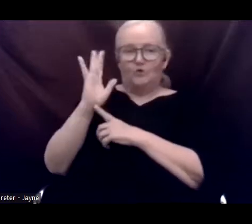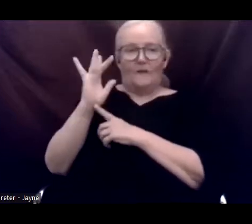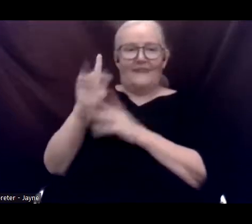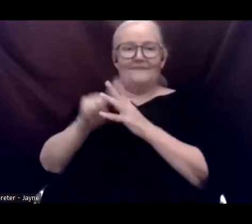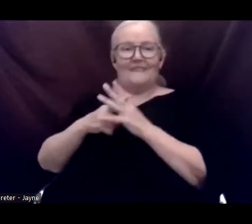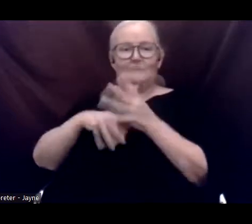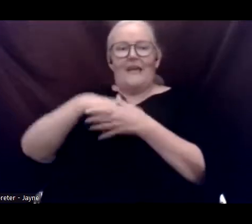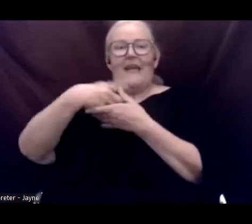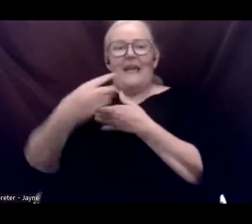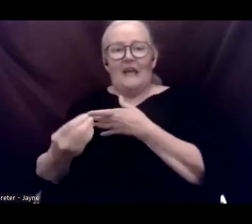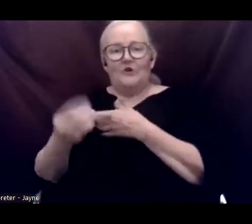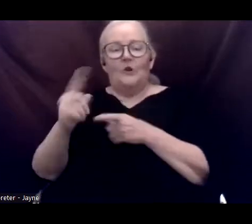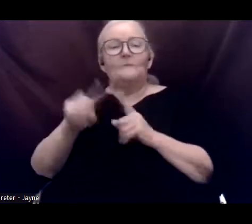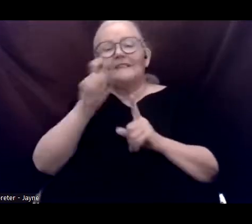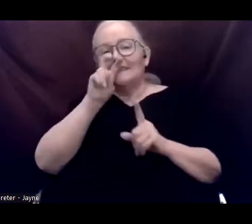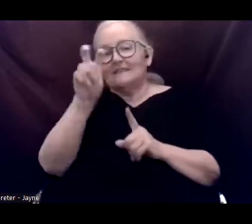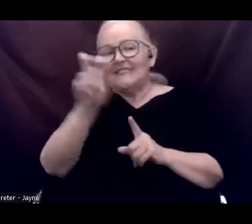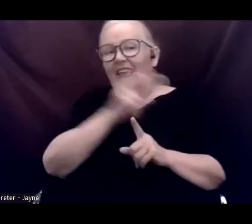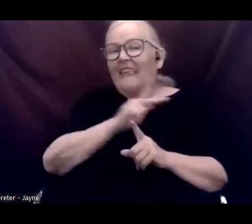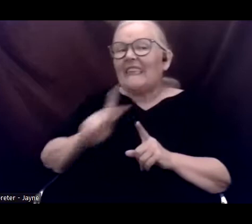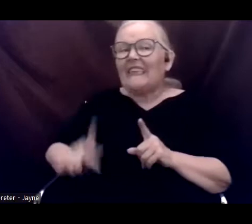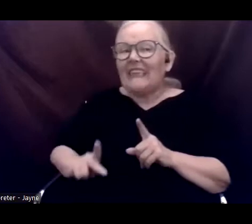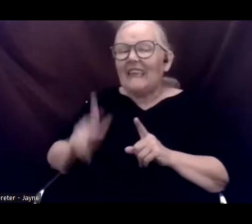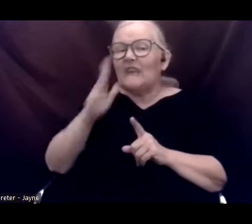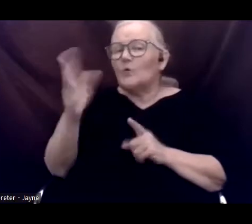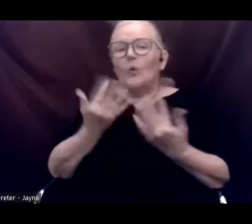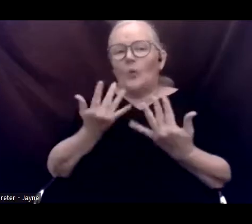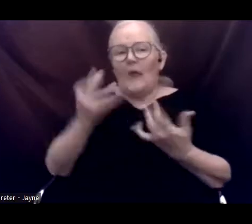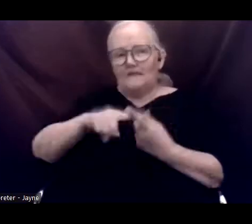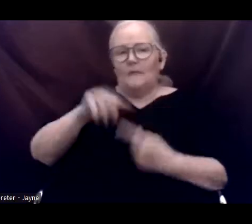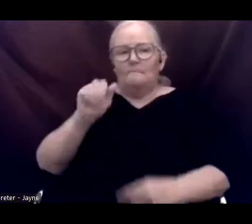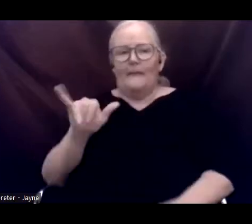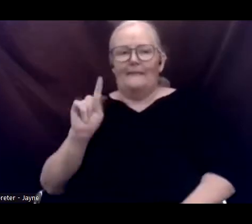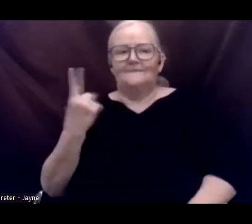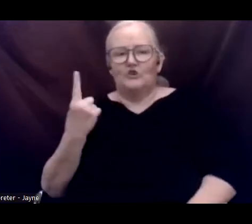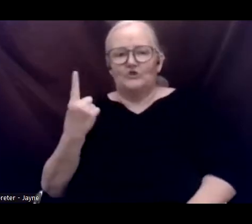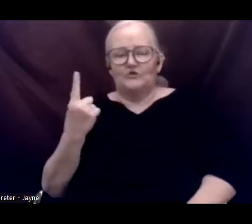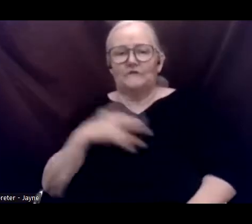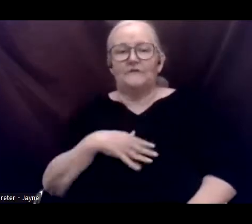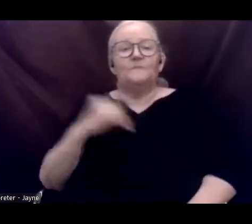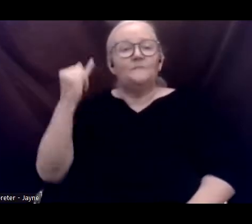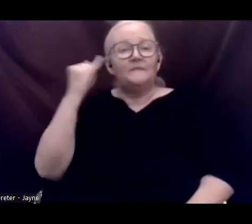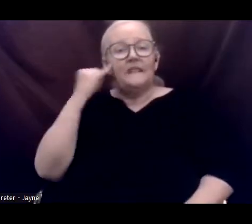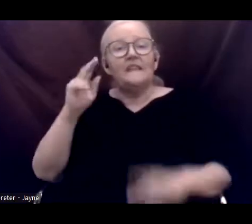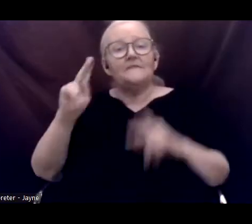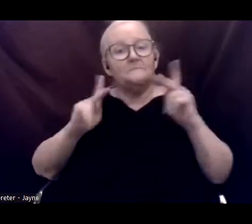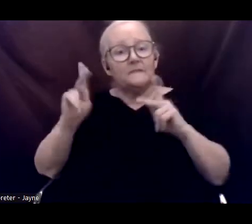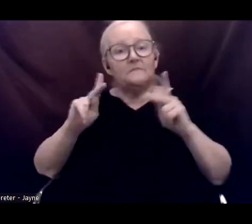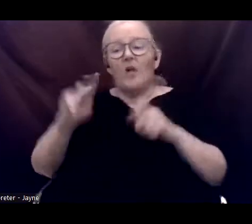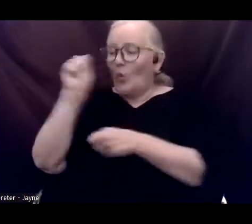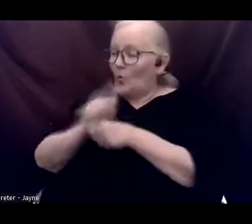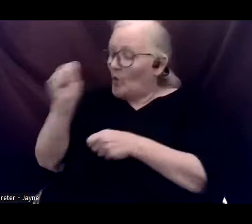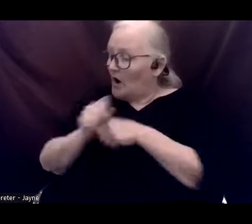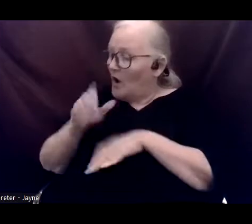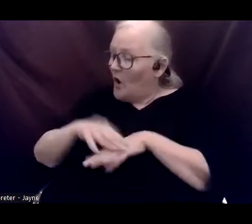the snake's king and leader comes out on May 1st. If people are working in the fields on that day, it is